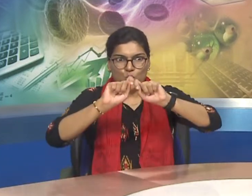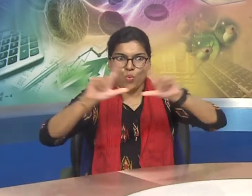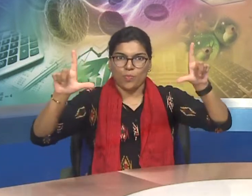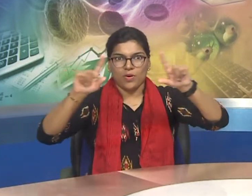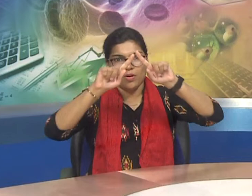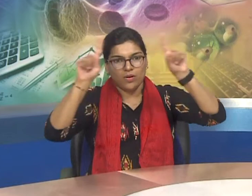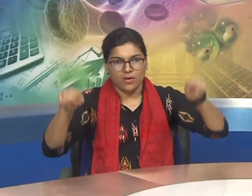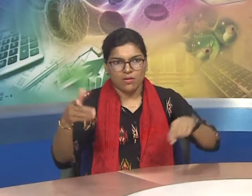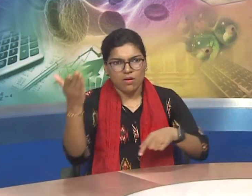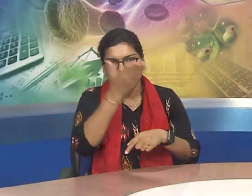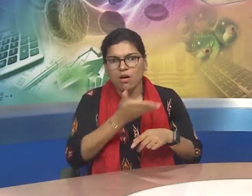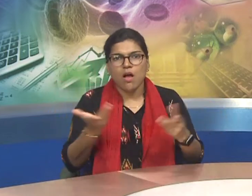website,